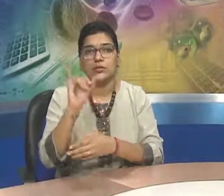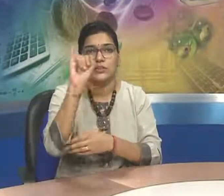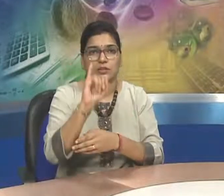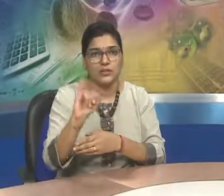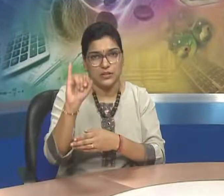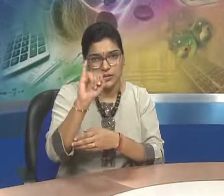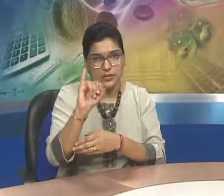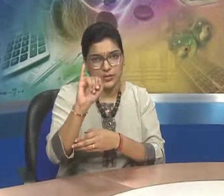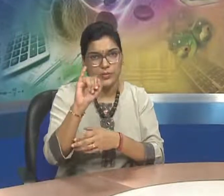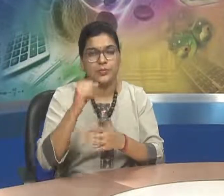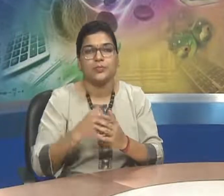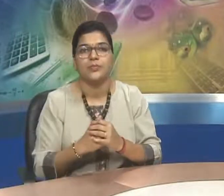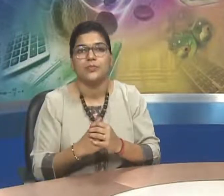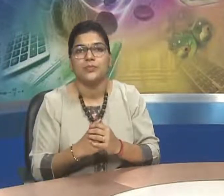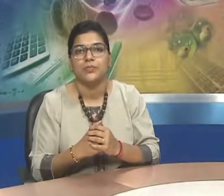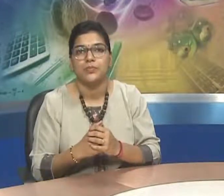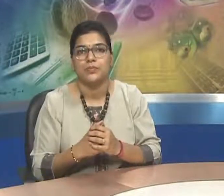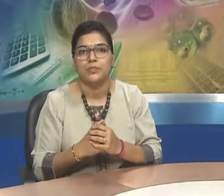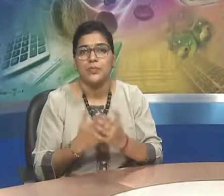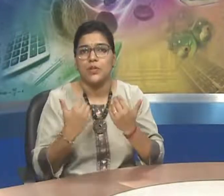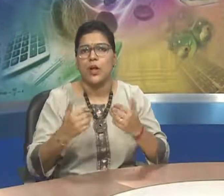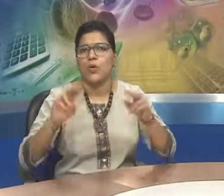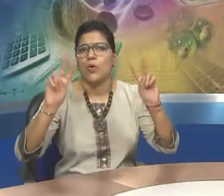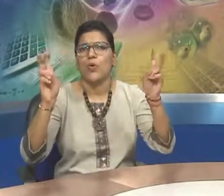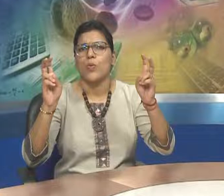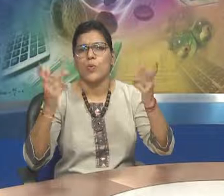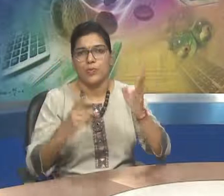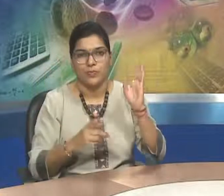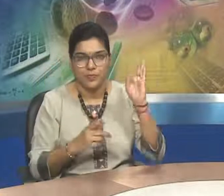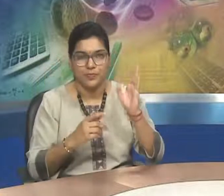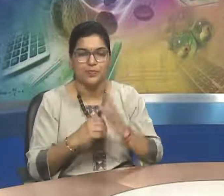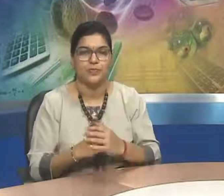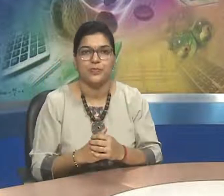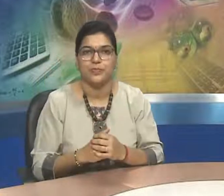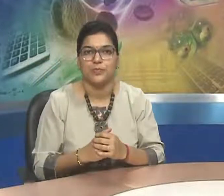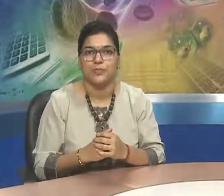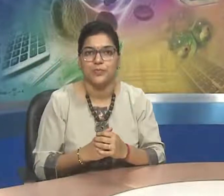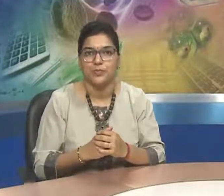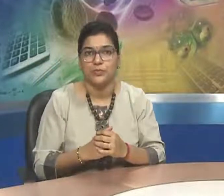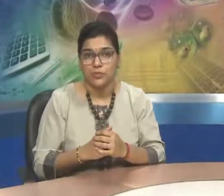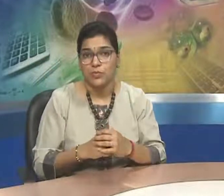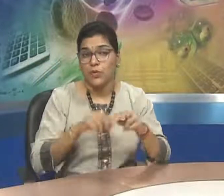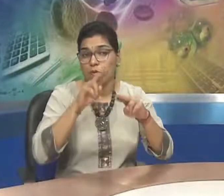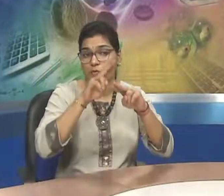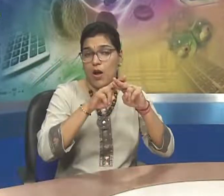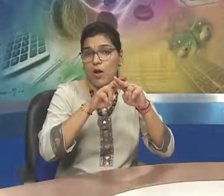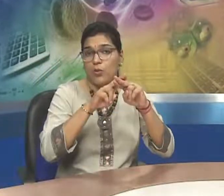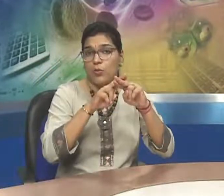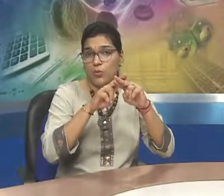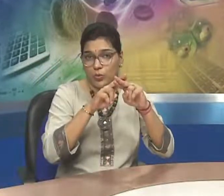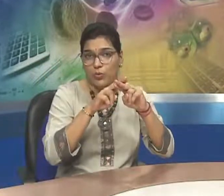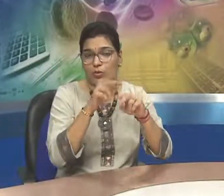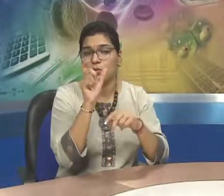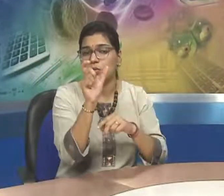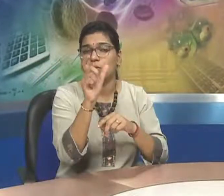317. We are doing lesson number 6 and the topic you can see on the screen. It is